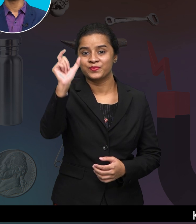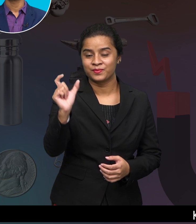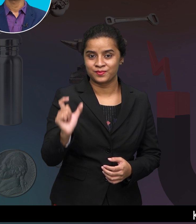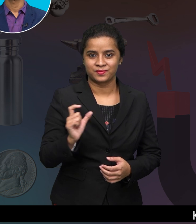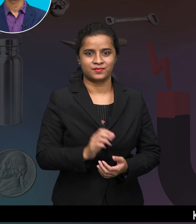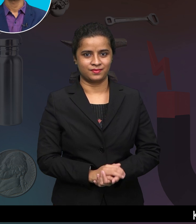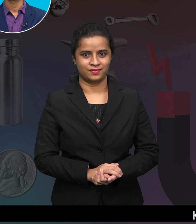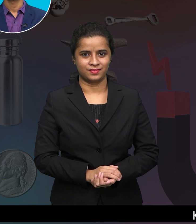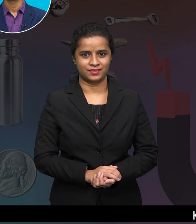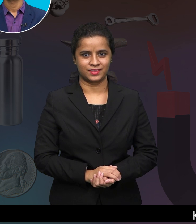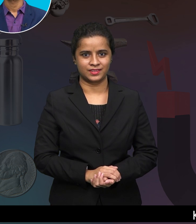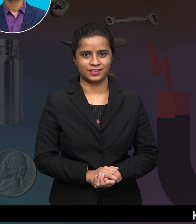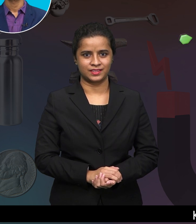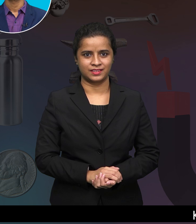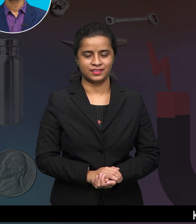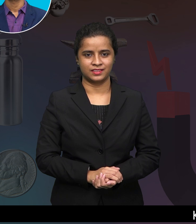Keywords: